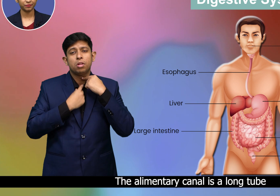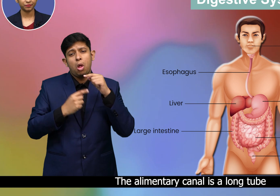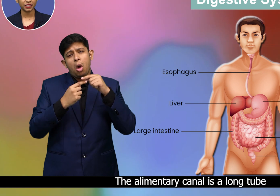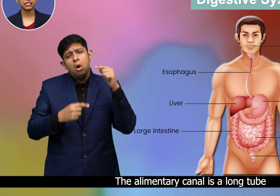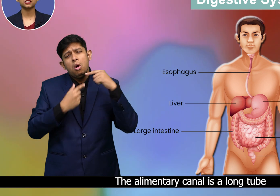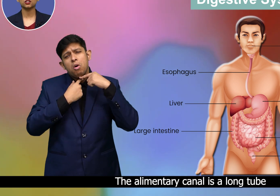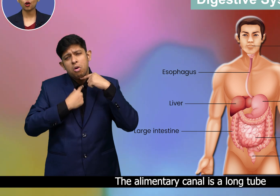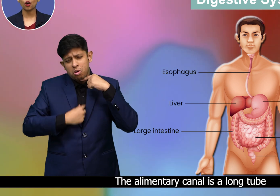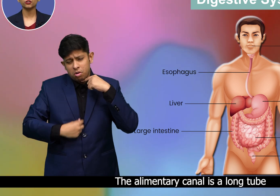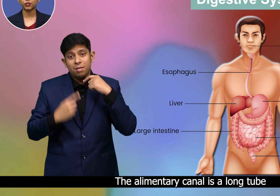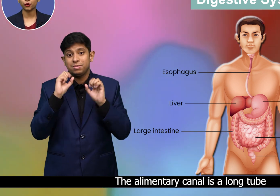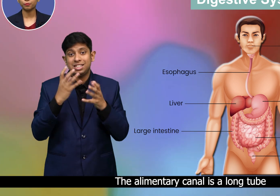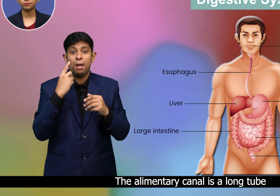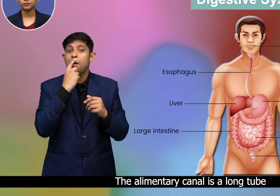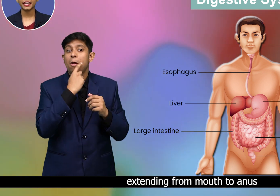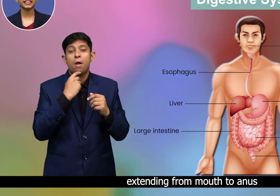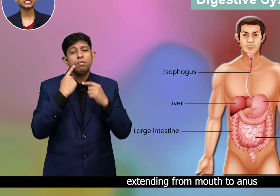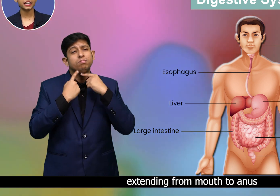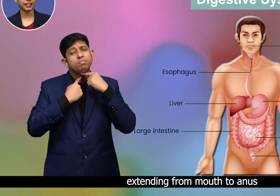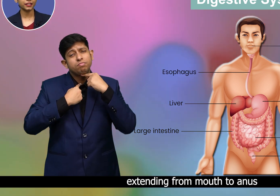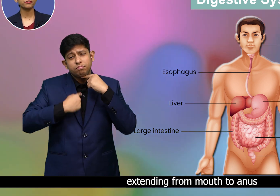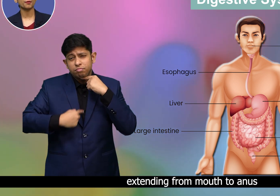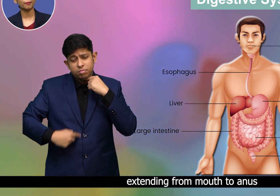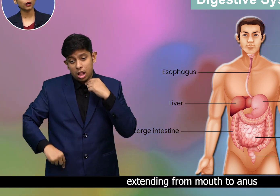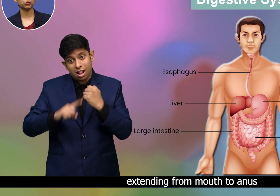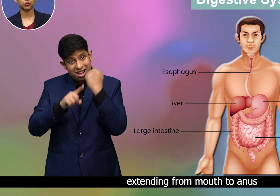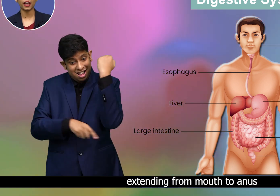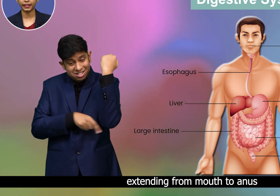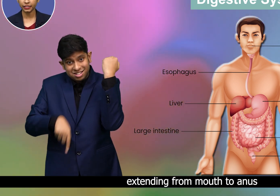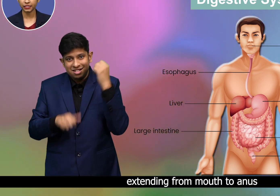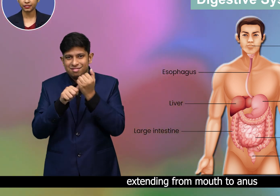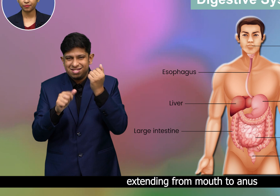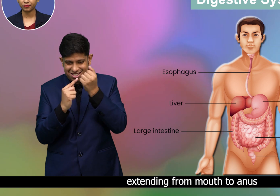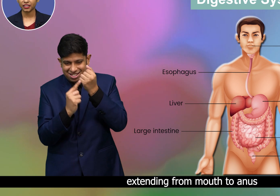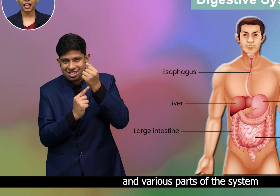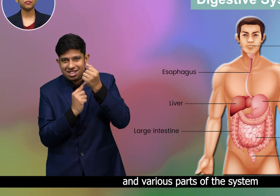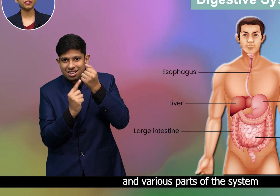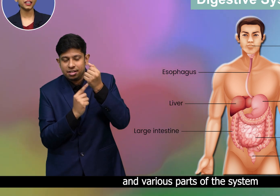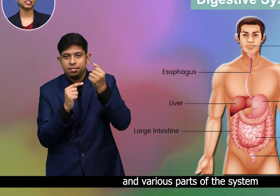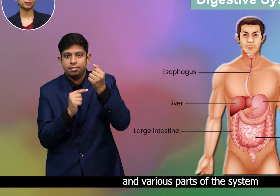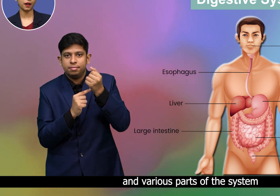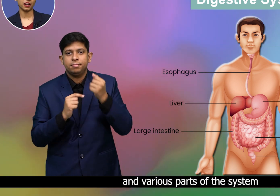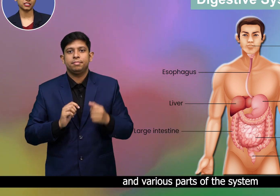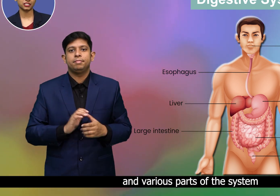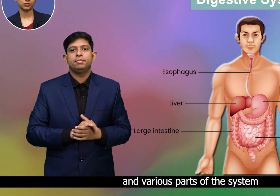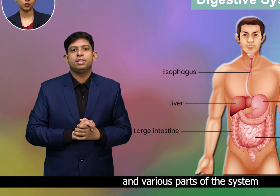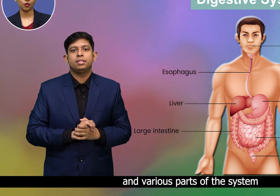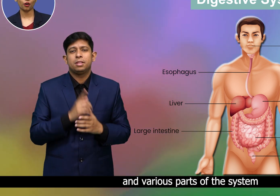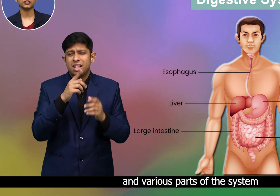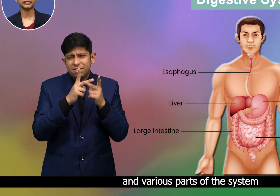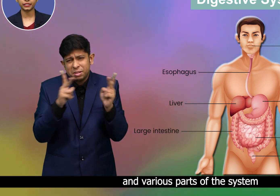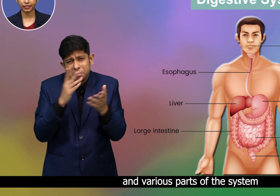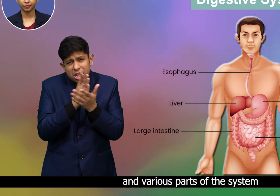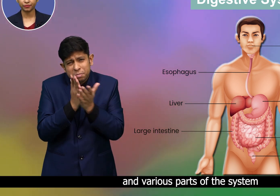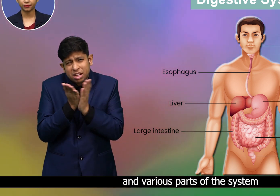canal is a long tube extending from mouth to anus, and various parts